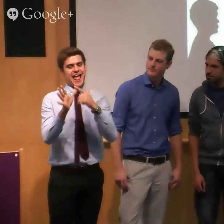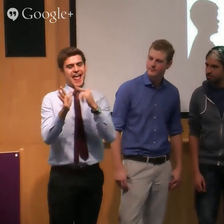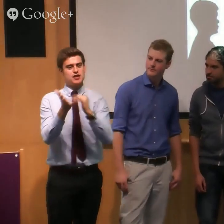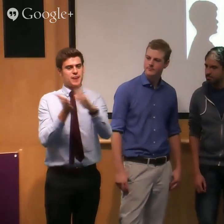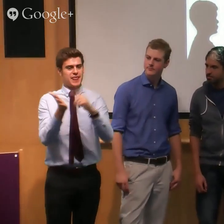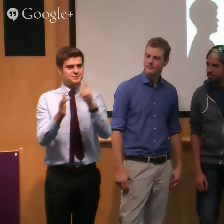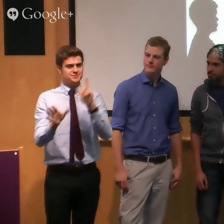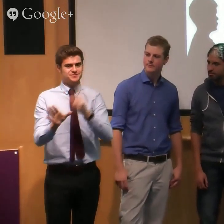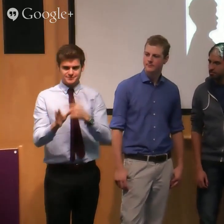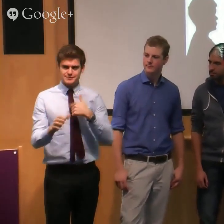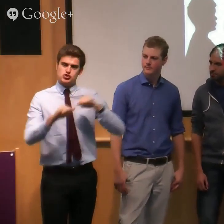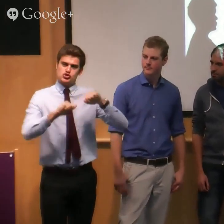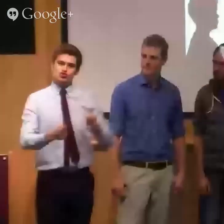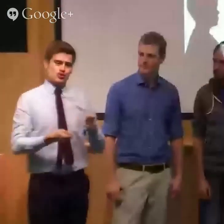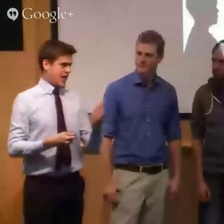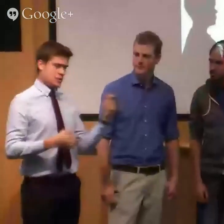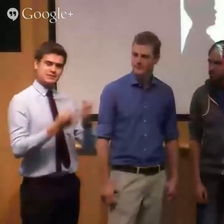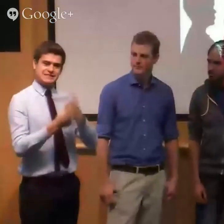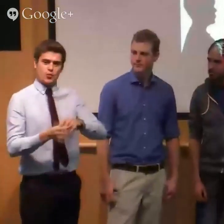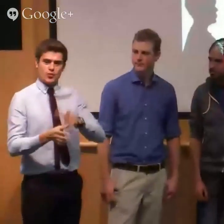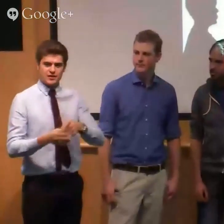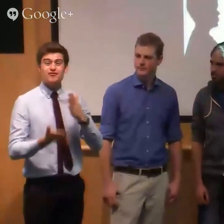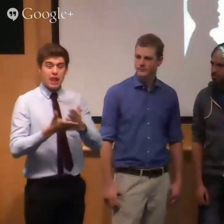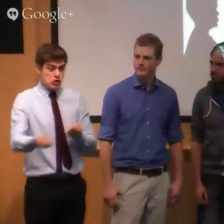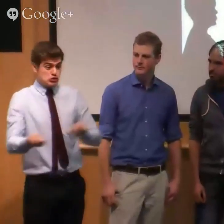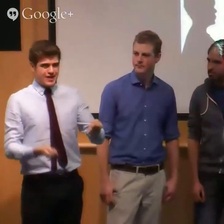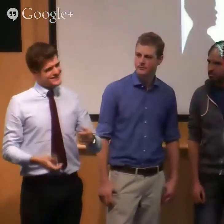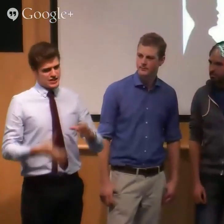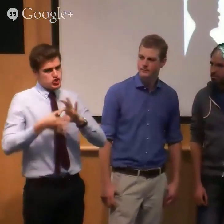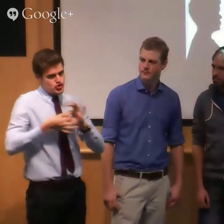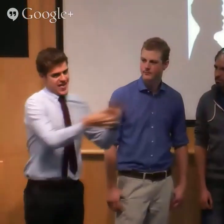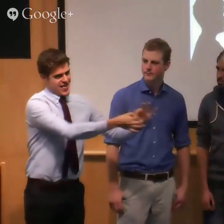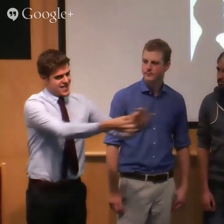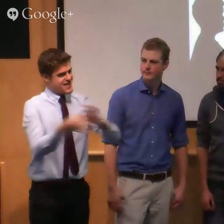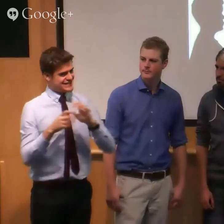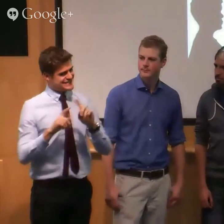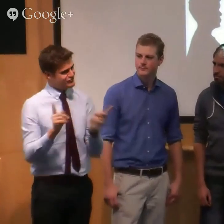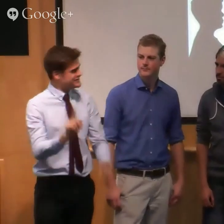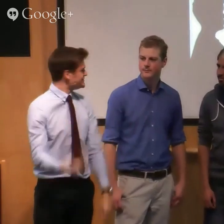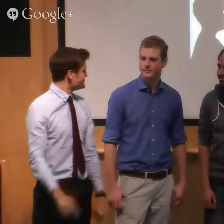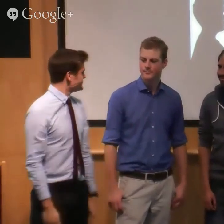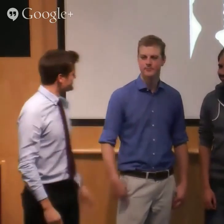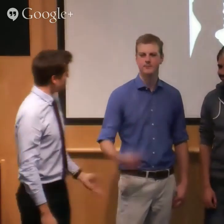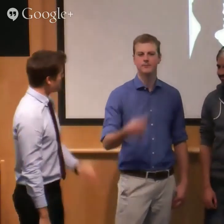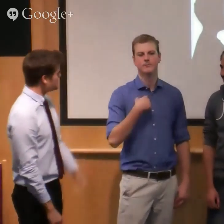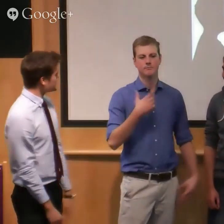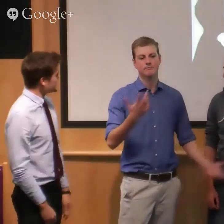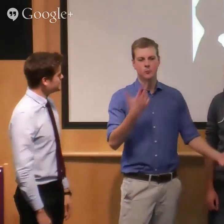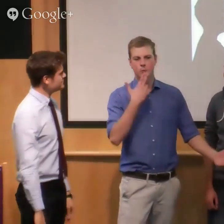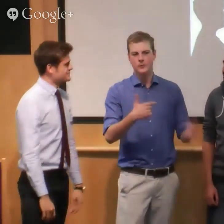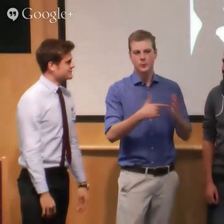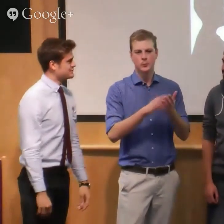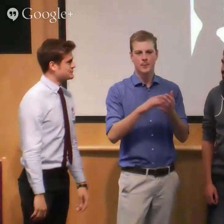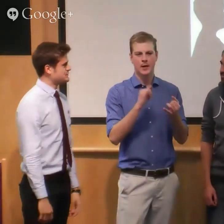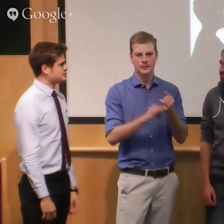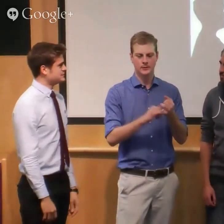They're actually revising for university. So we obviously give their apologies. I'm the